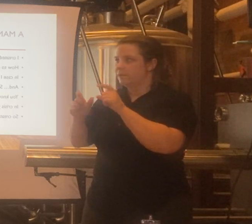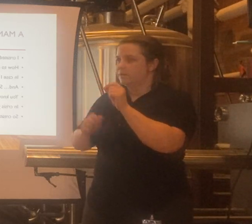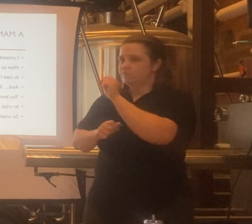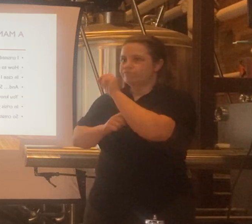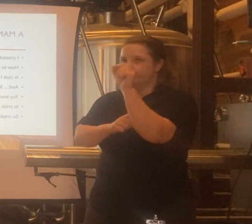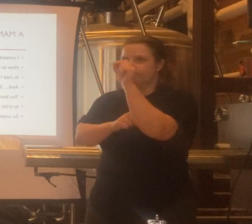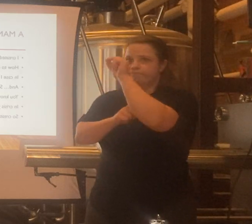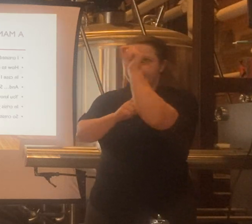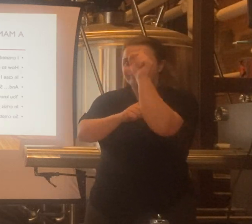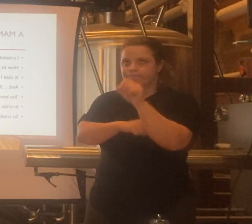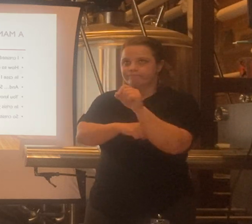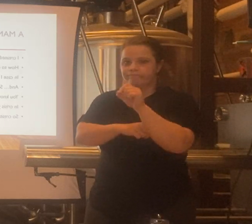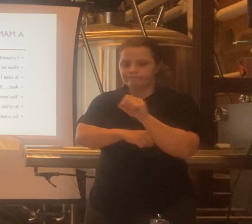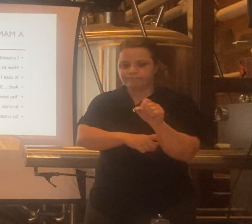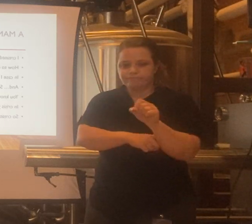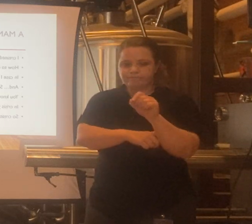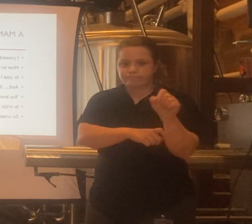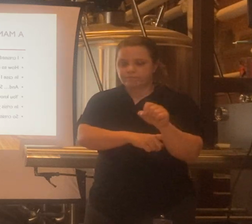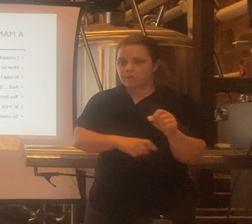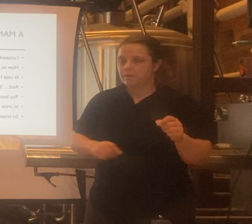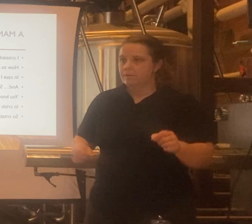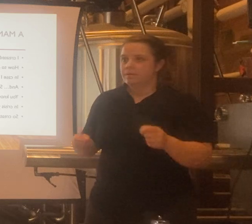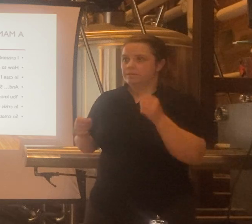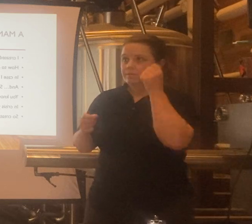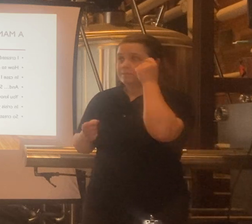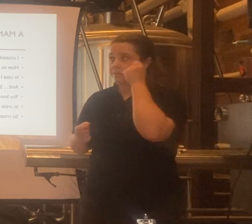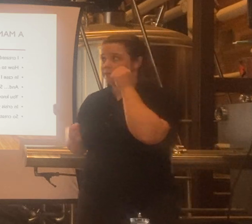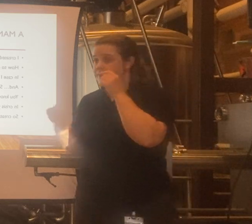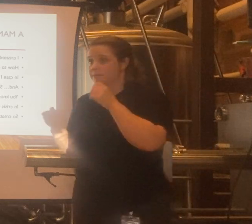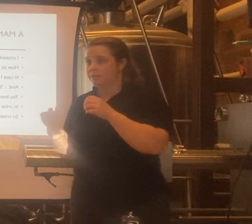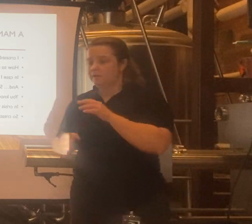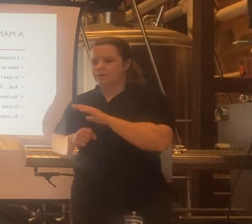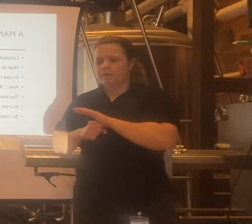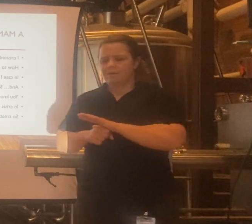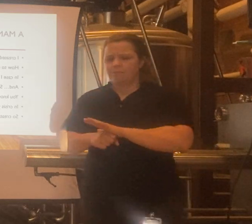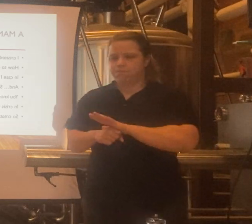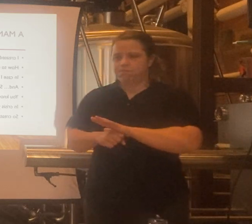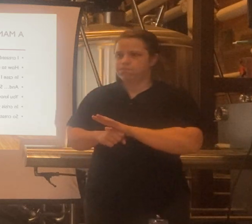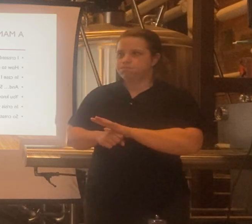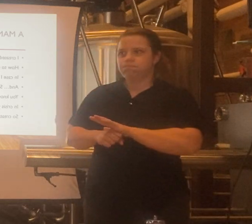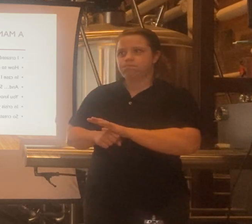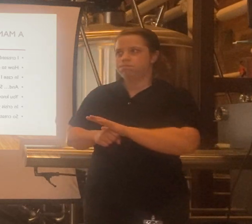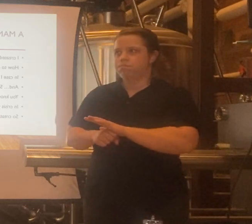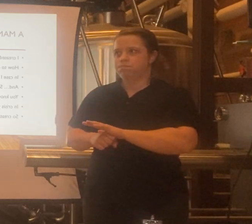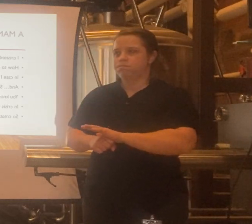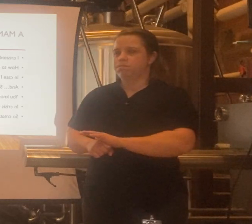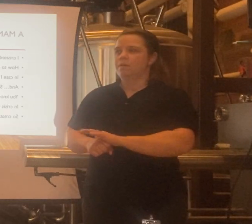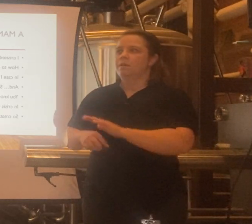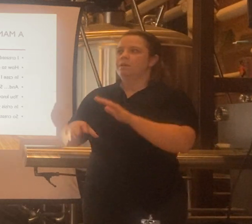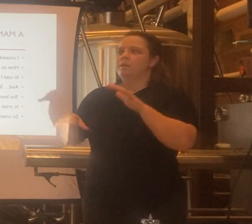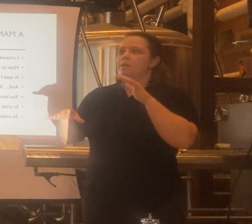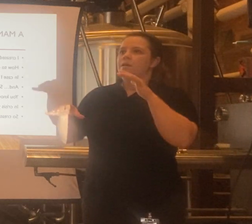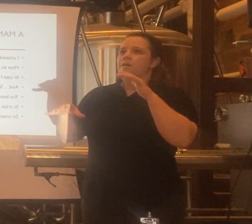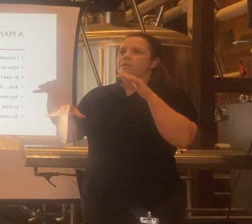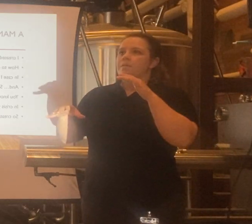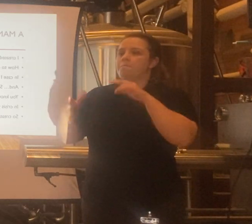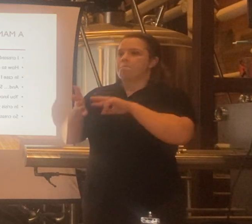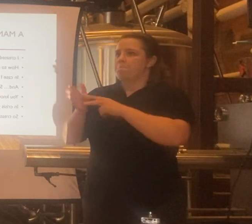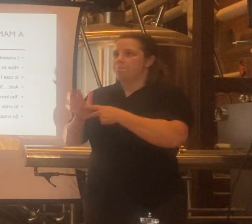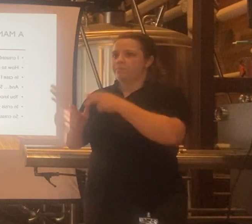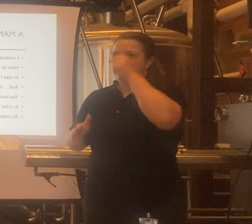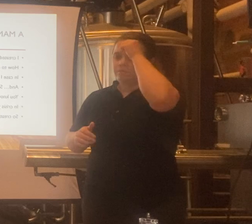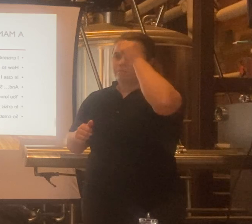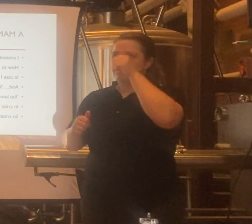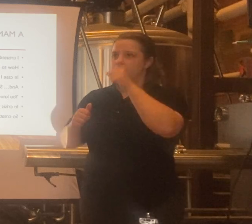stress level that you have when this happens to you. You will not remember everything, right? So this is a way for me to